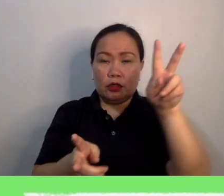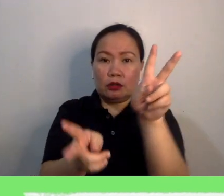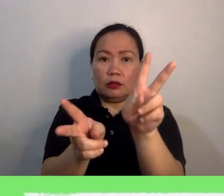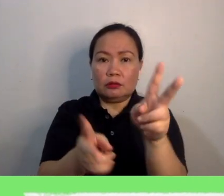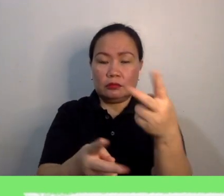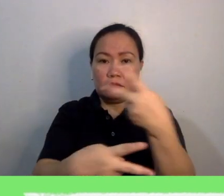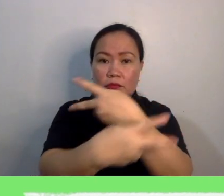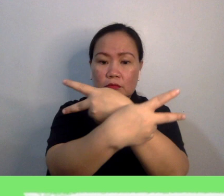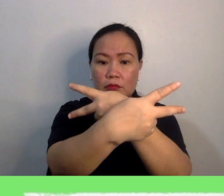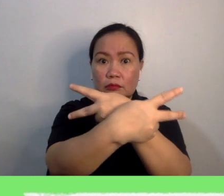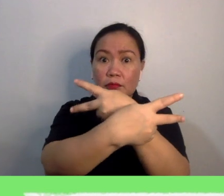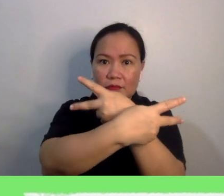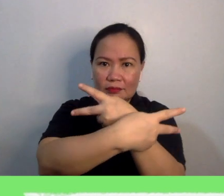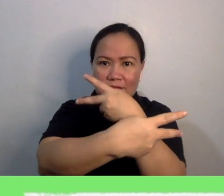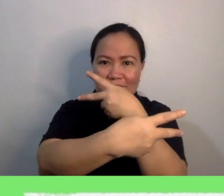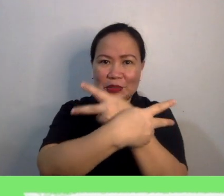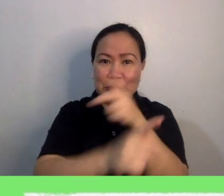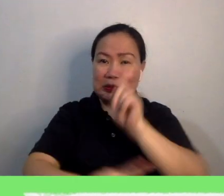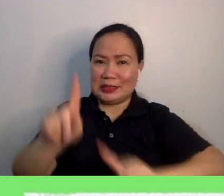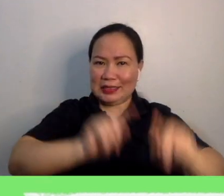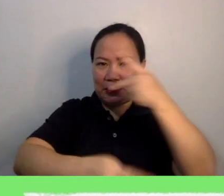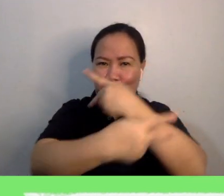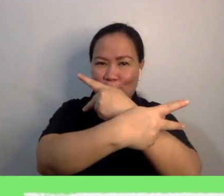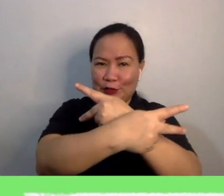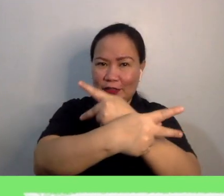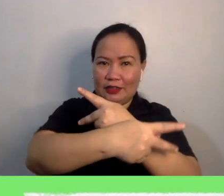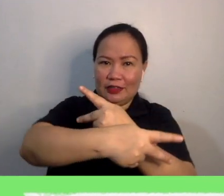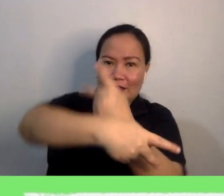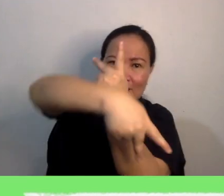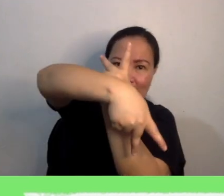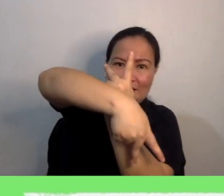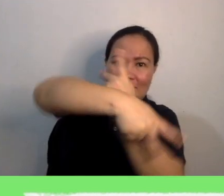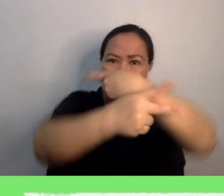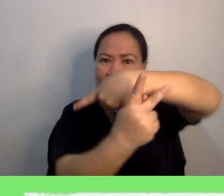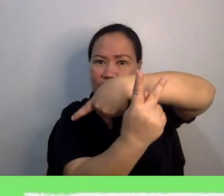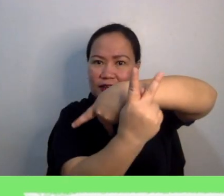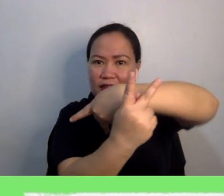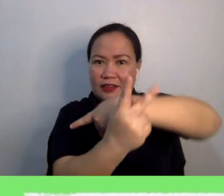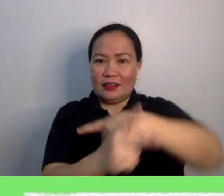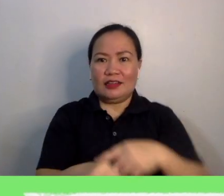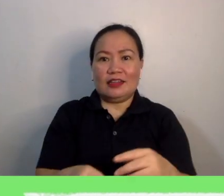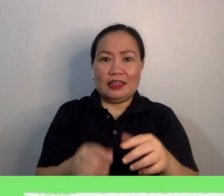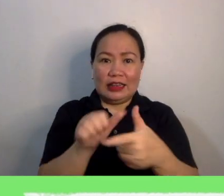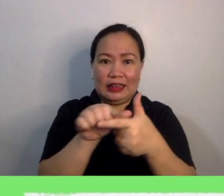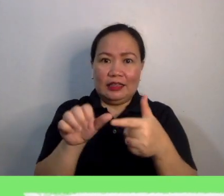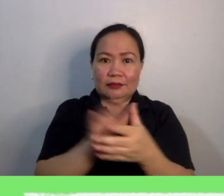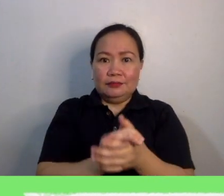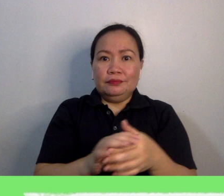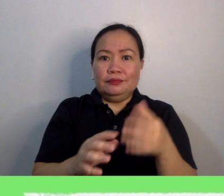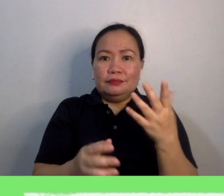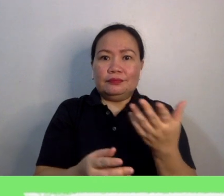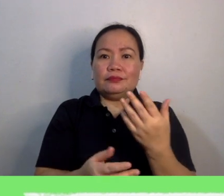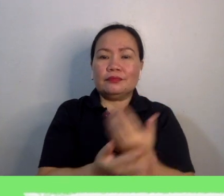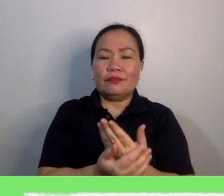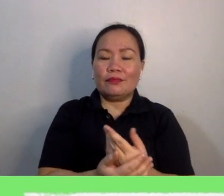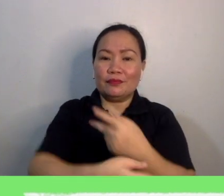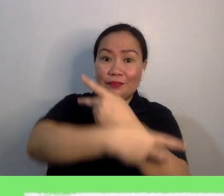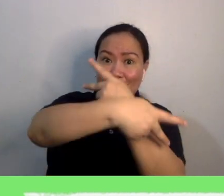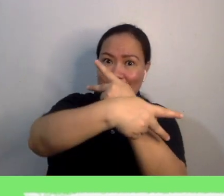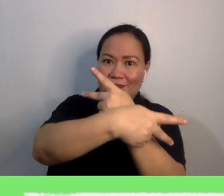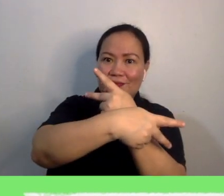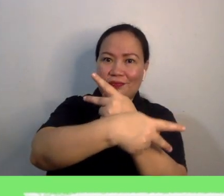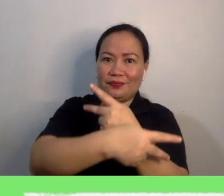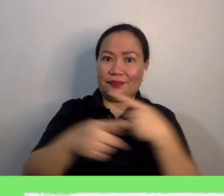let's proceed to the vertical angles. So, vertical angles are formed when two straight lines intersect each